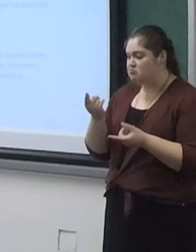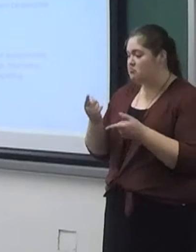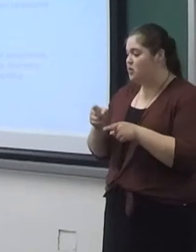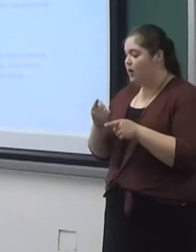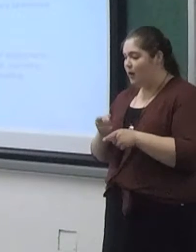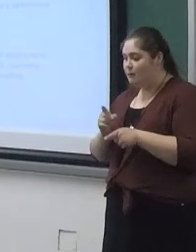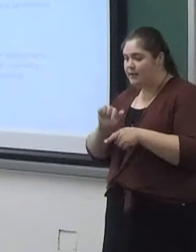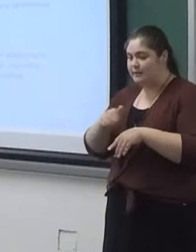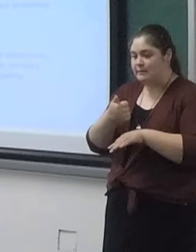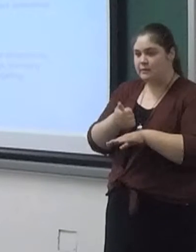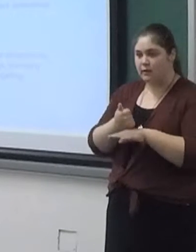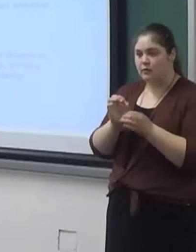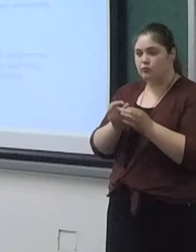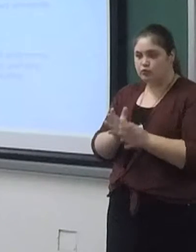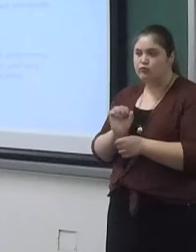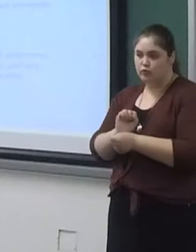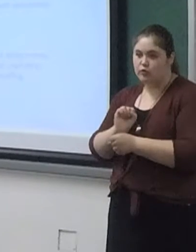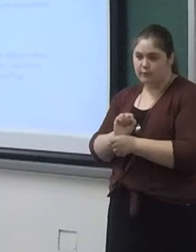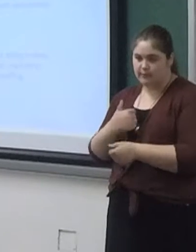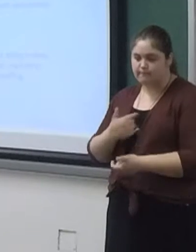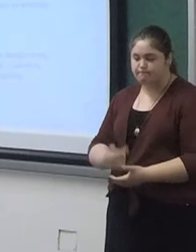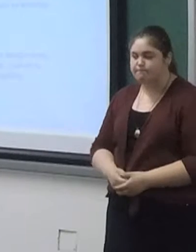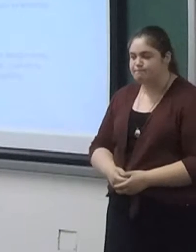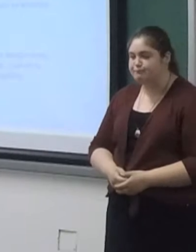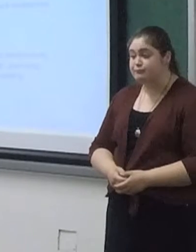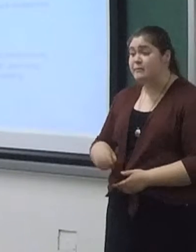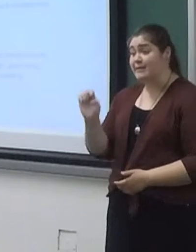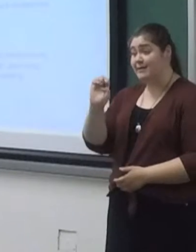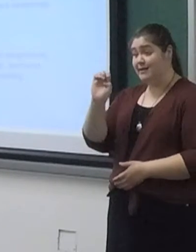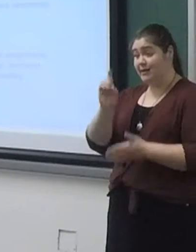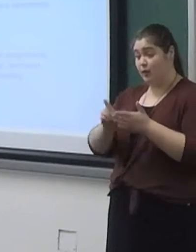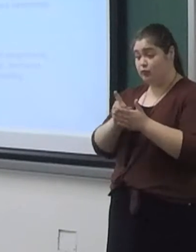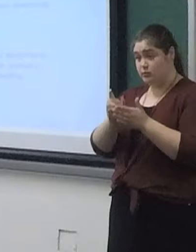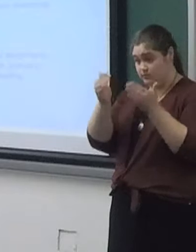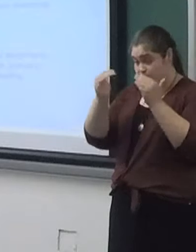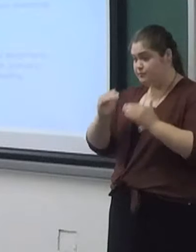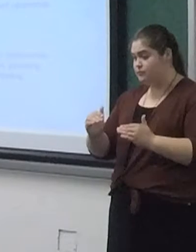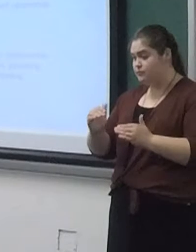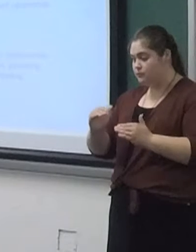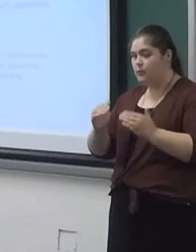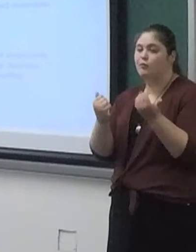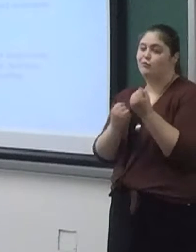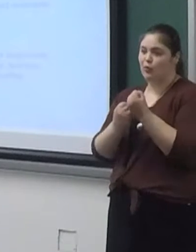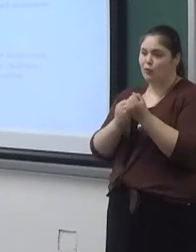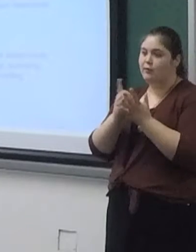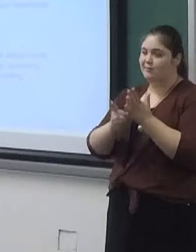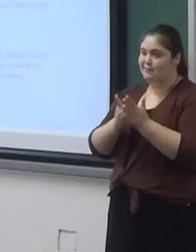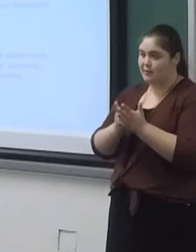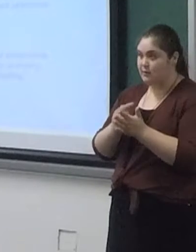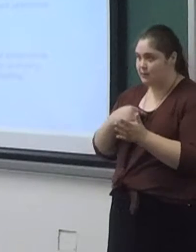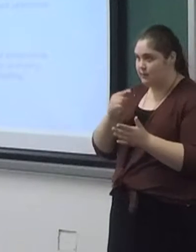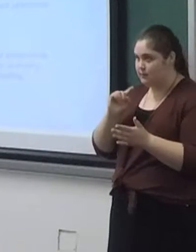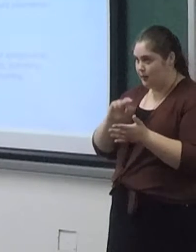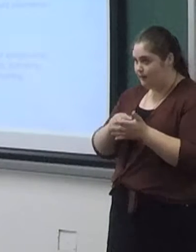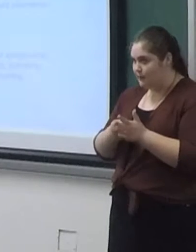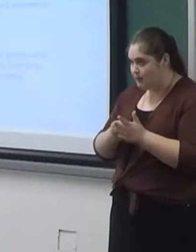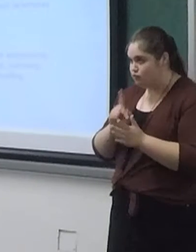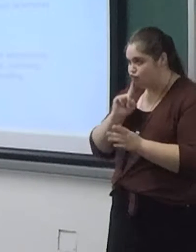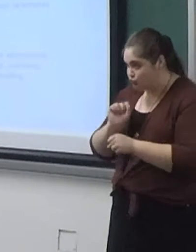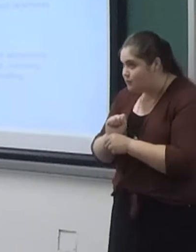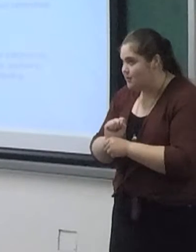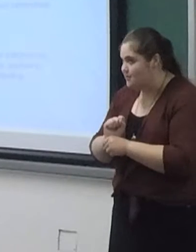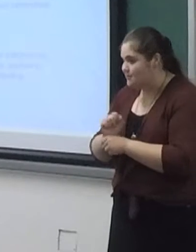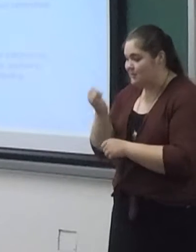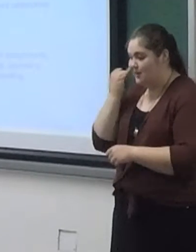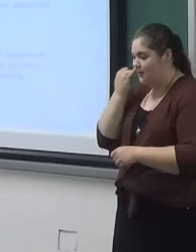sending interpreters out. And then E hours were supporting hours, and I mean that literally. I wouldn't have finished